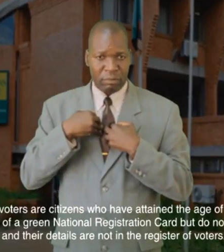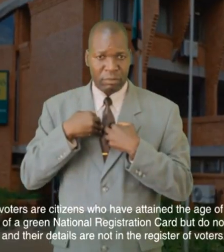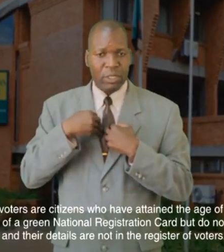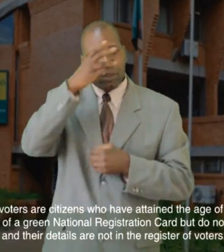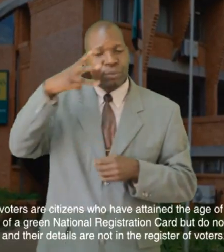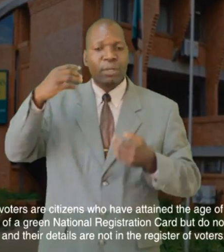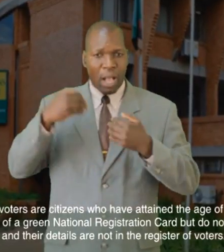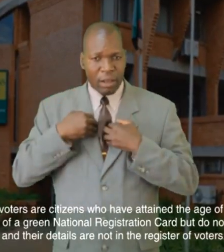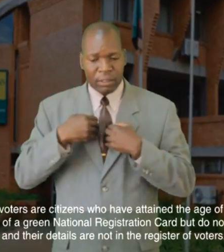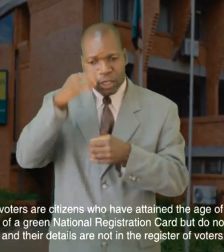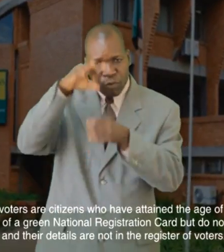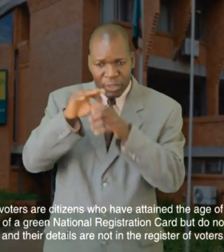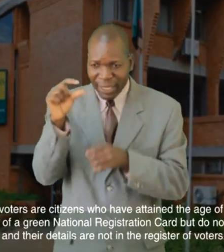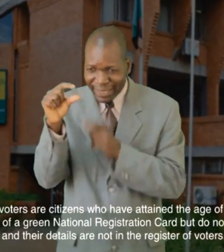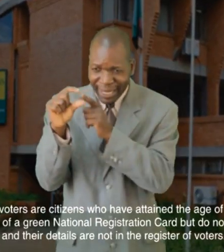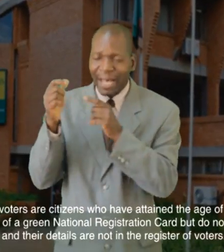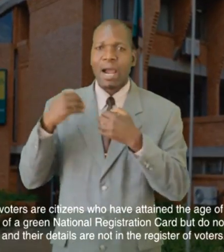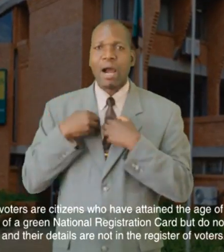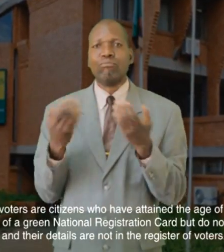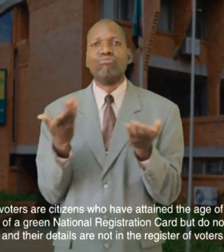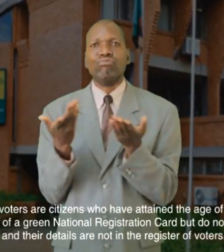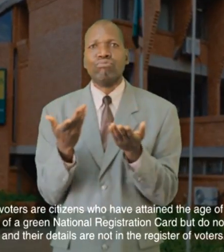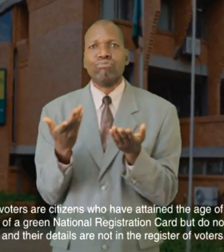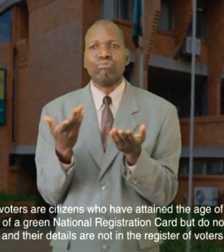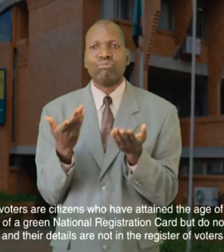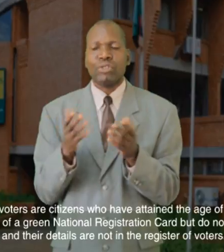not possess a voter's card and their details are not in the register of voters.